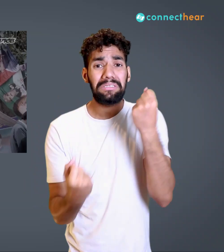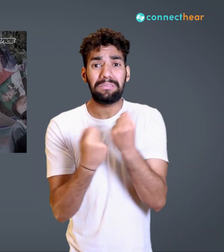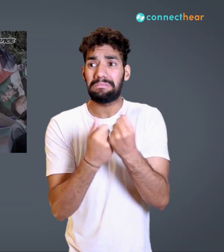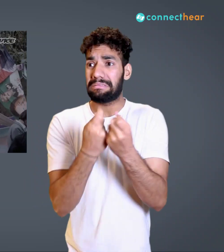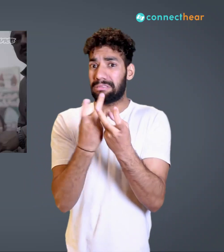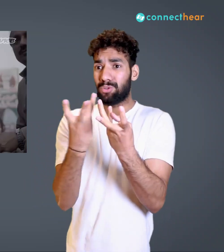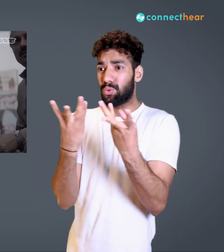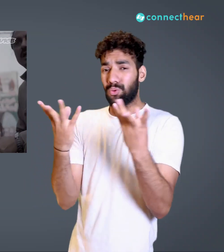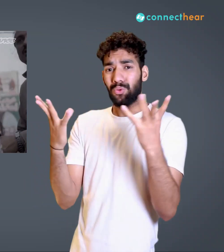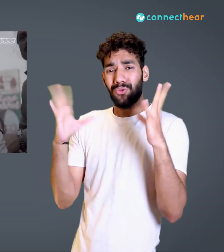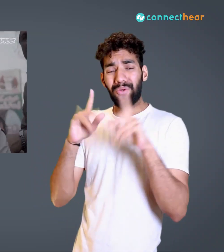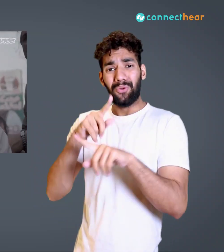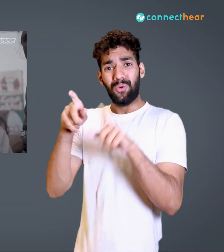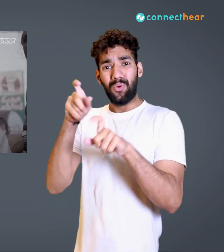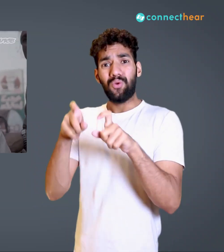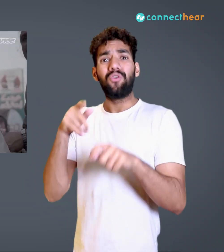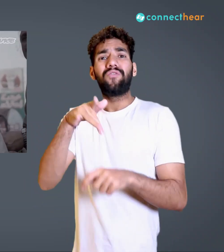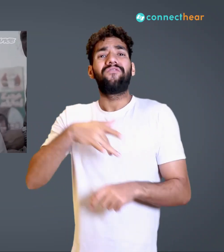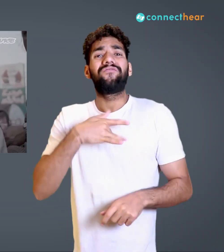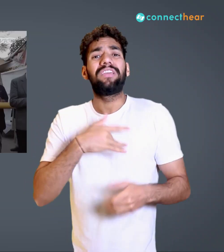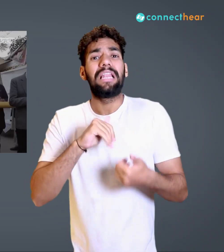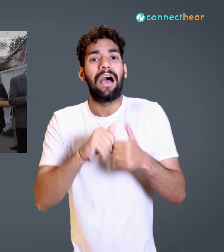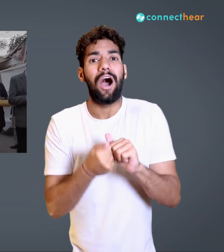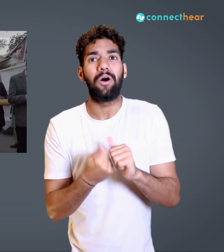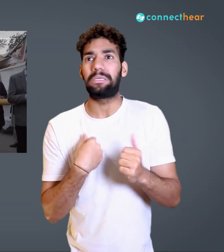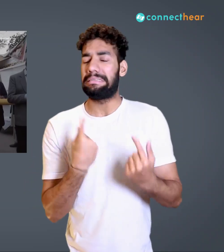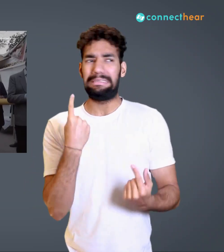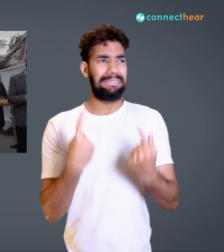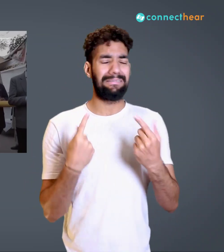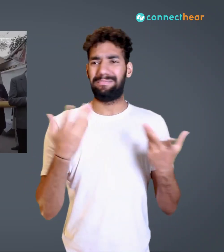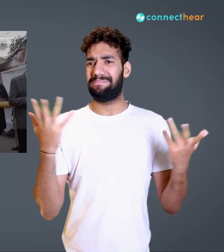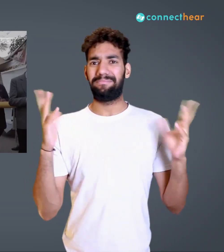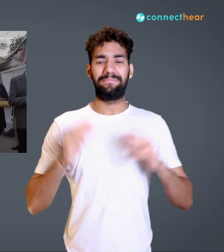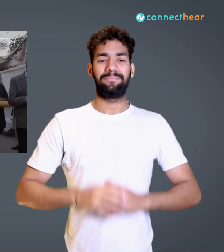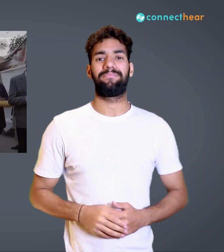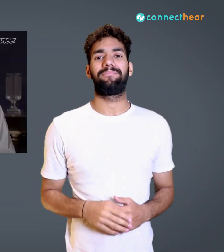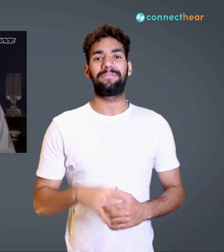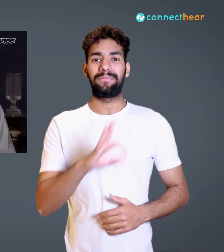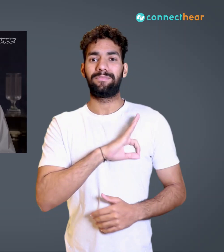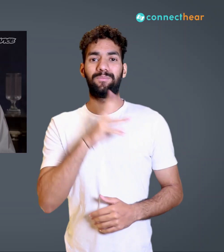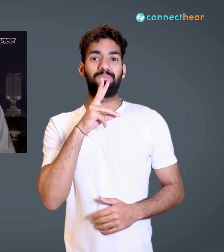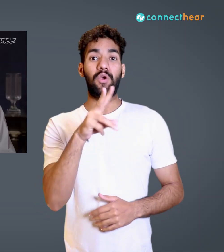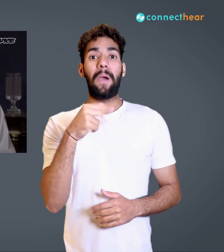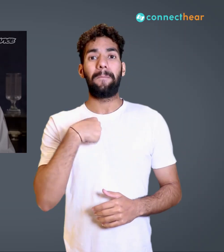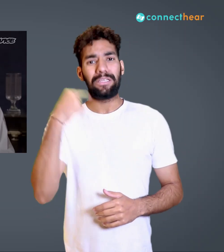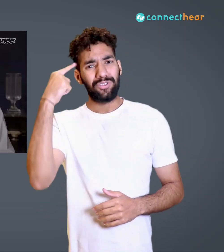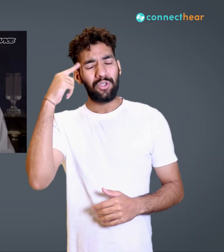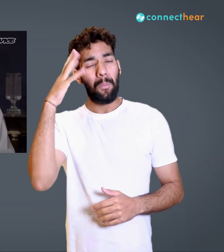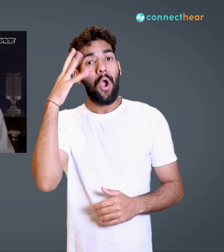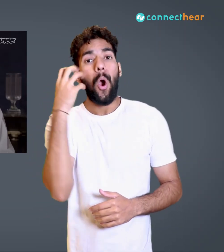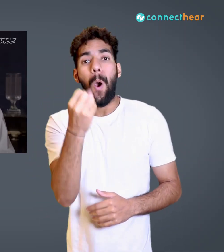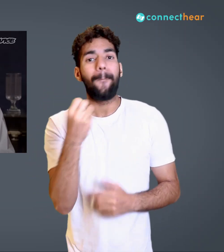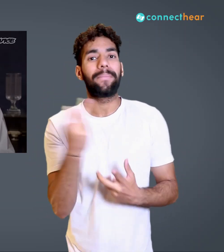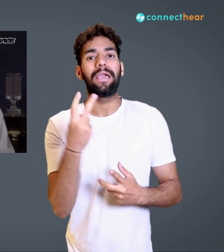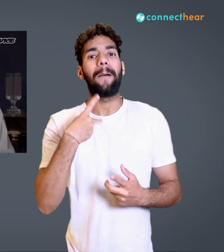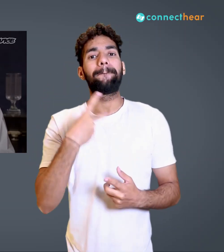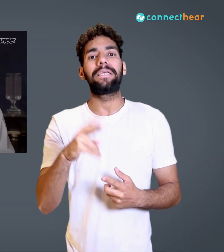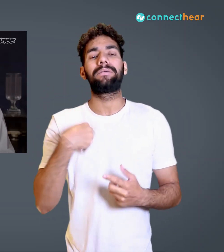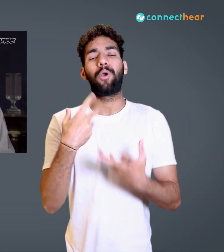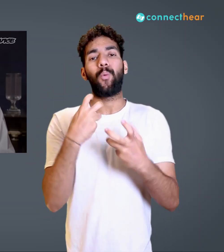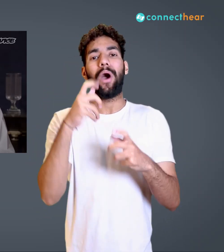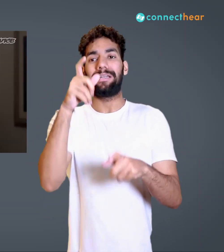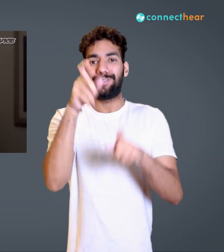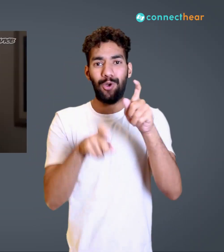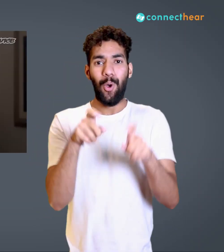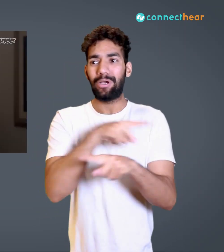your supporters that we just passed coming in here today. How does it feel to be in the middle of this firestorm? What I always hoped one day would be